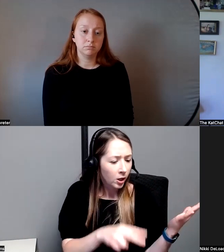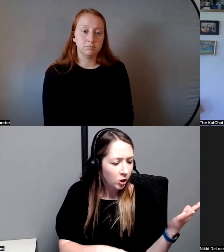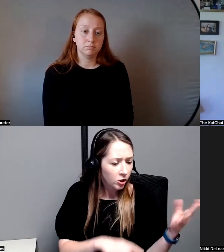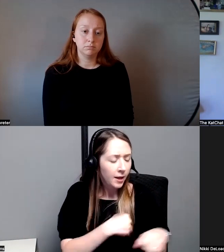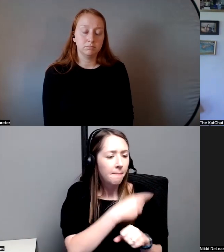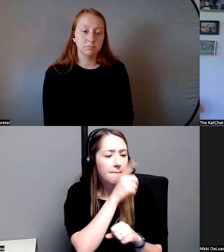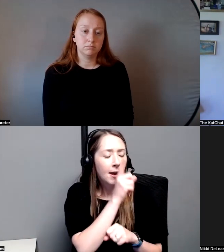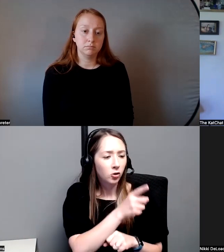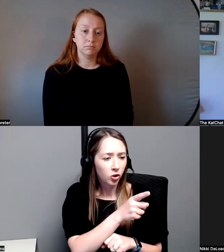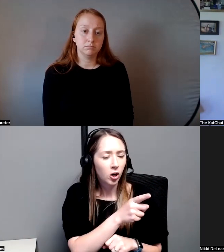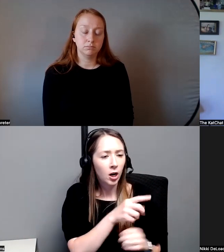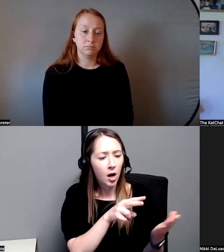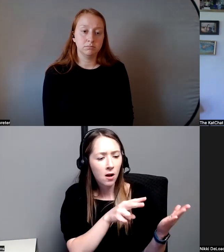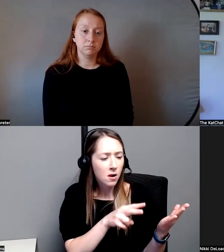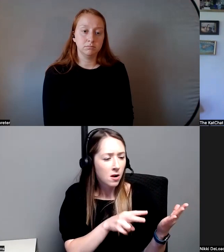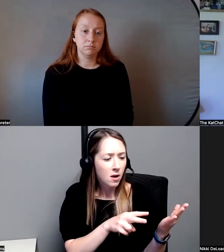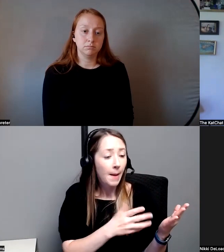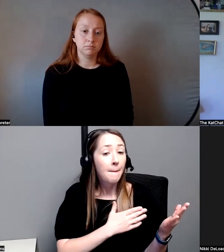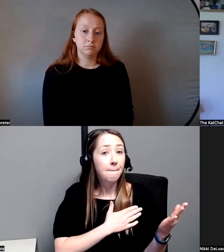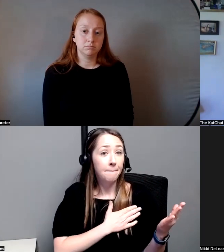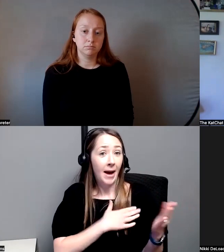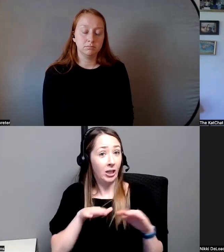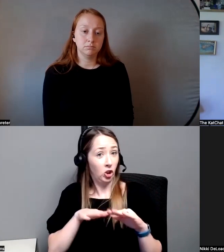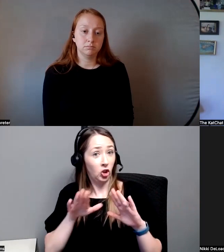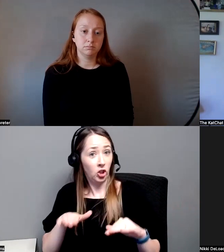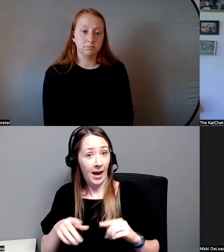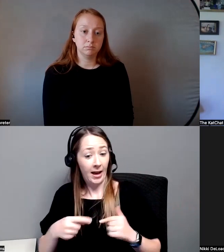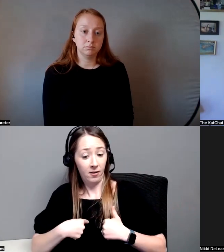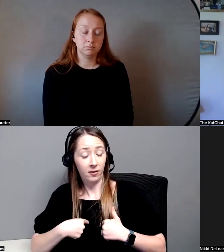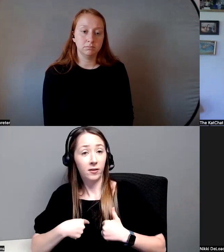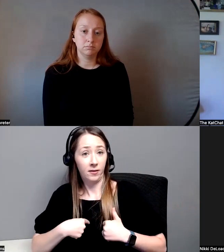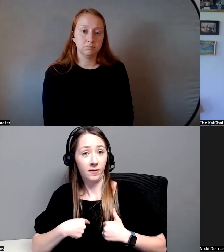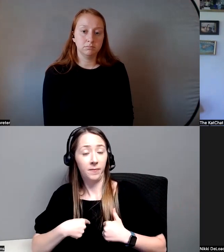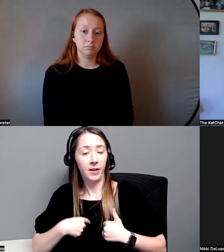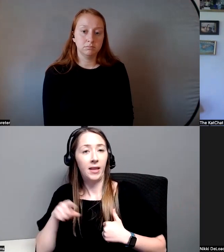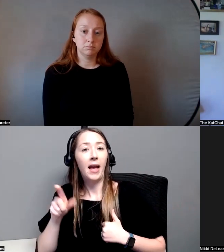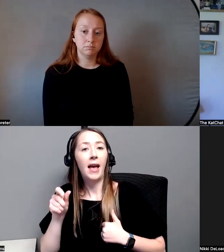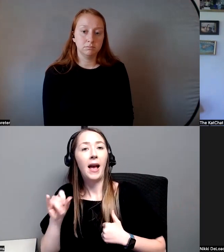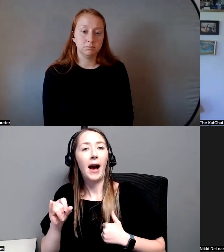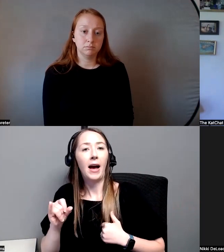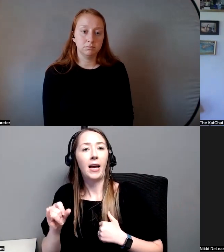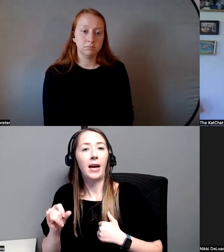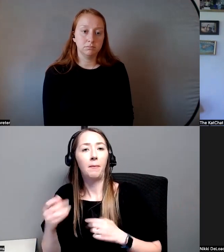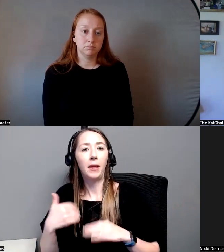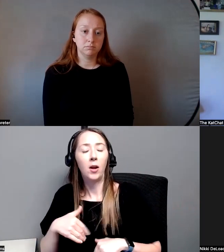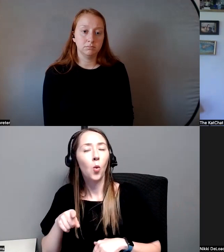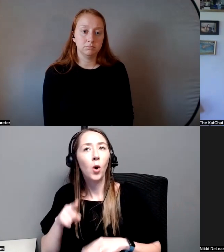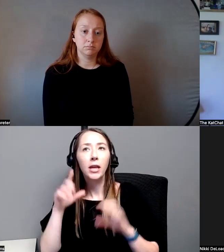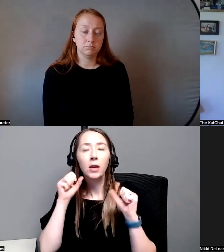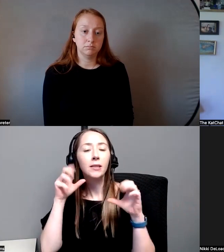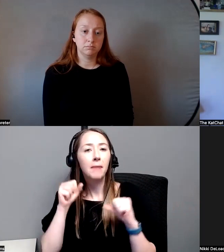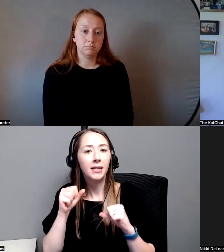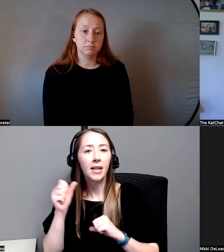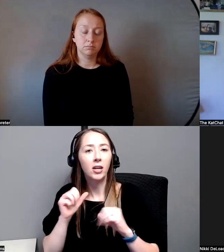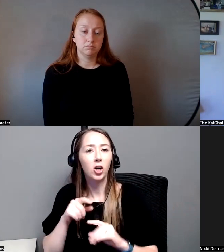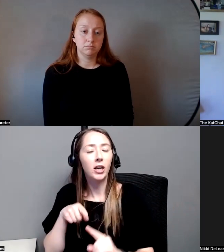that, my child who AIS played so beautiful. How amazing was he as an actor? I mean,